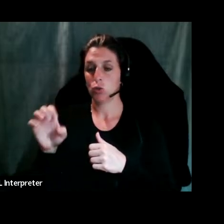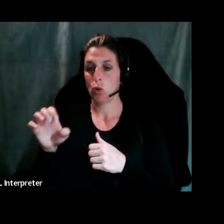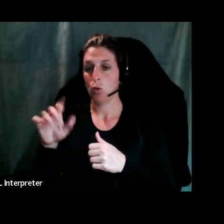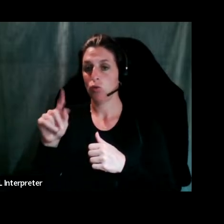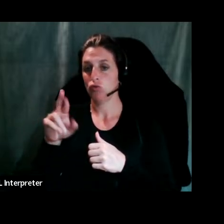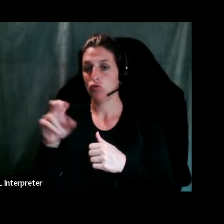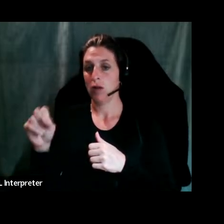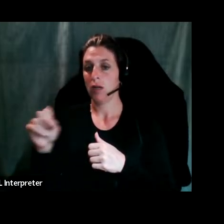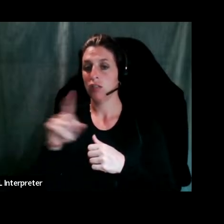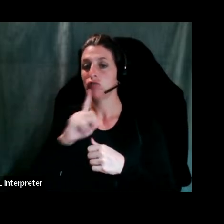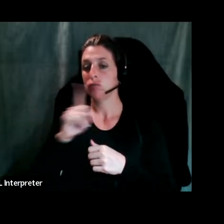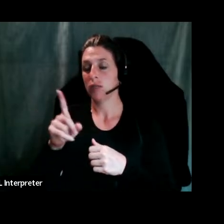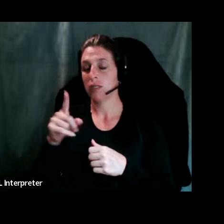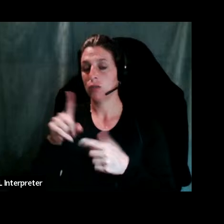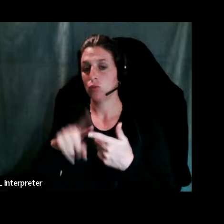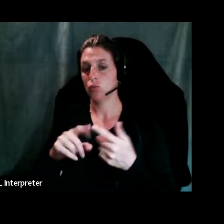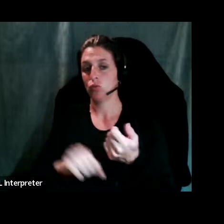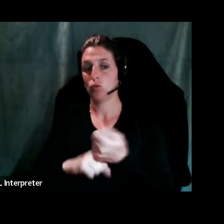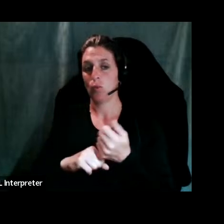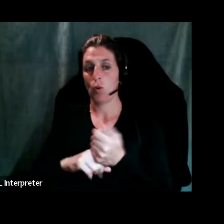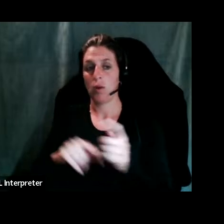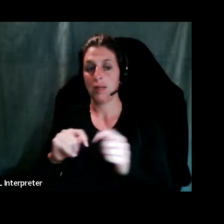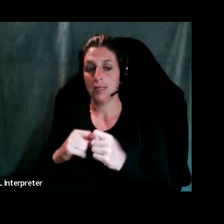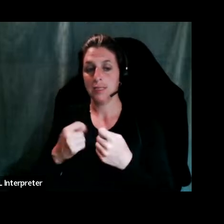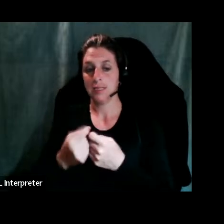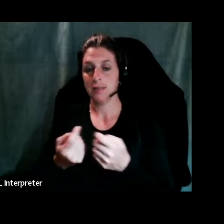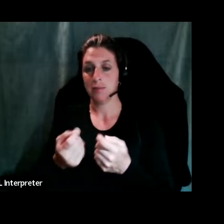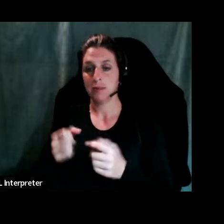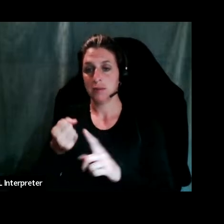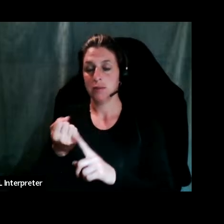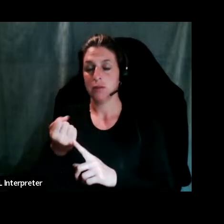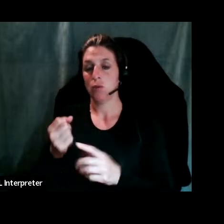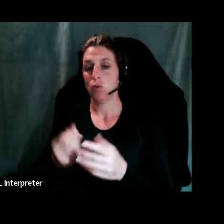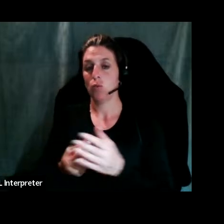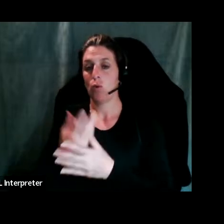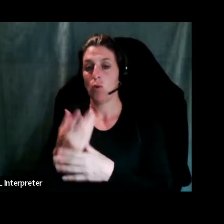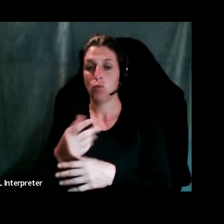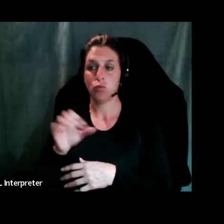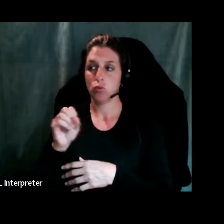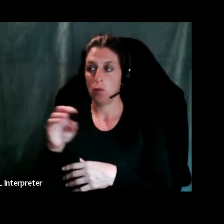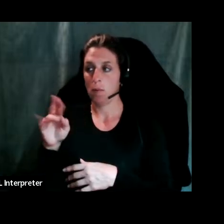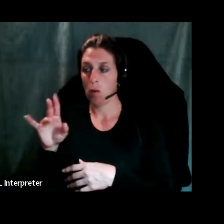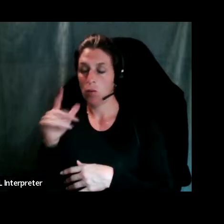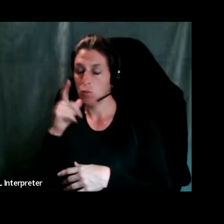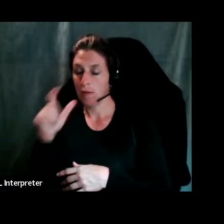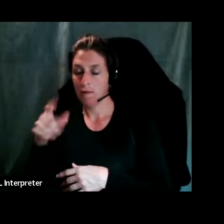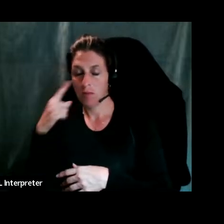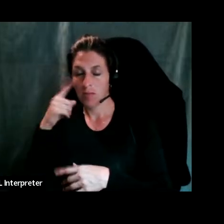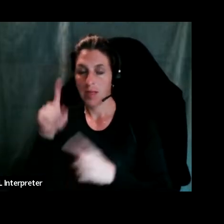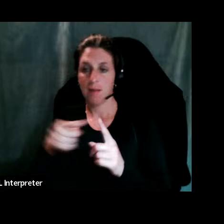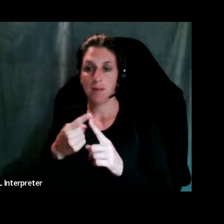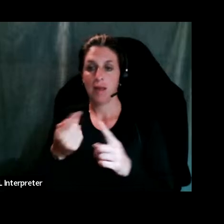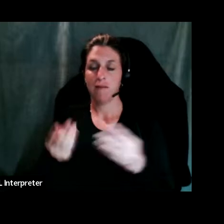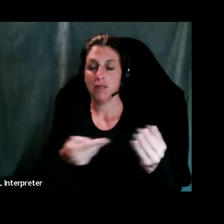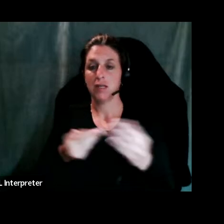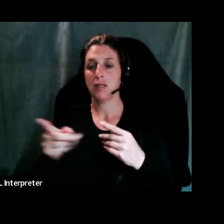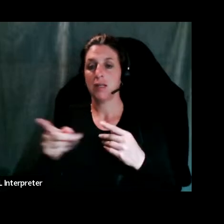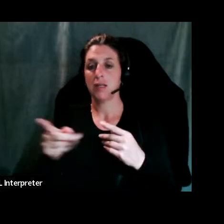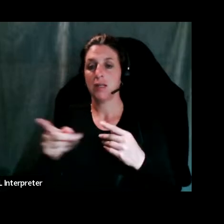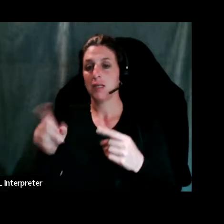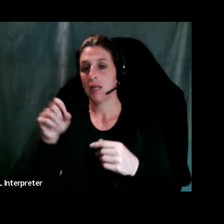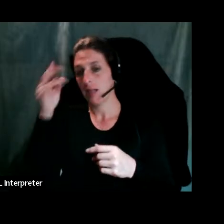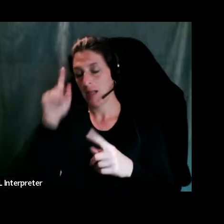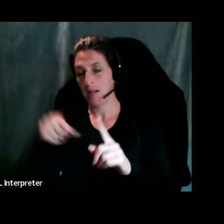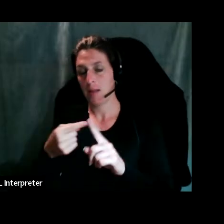support the team's growth, so that Marlo doesn't have to think about facilitation. He can be thinking about being part of the team on those times.